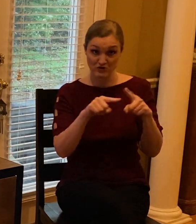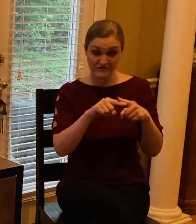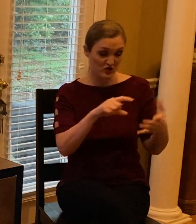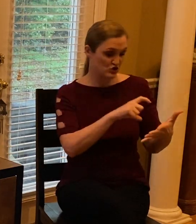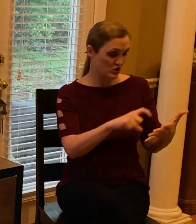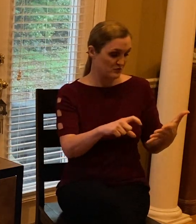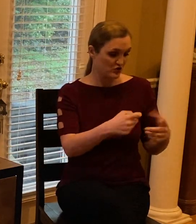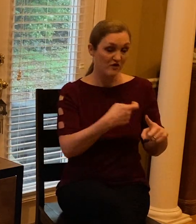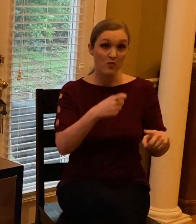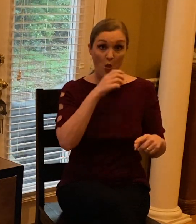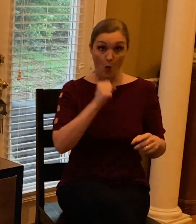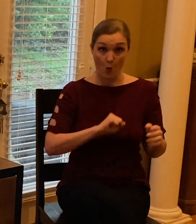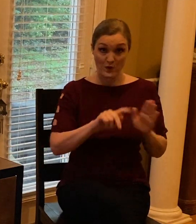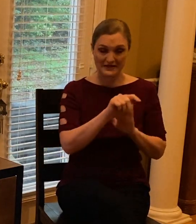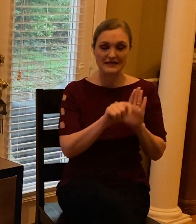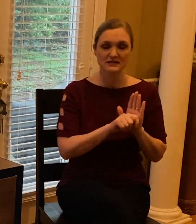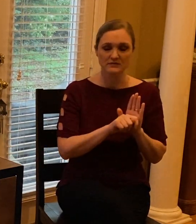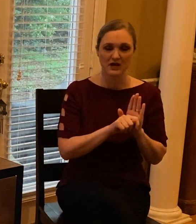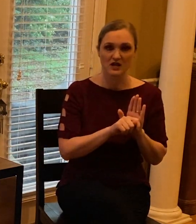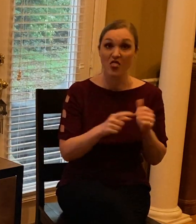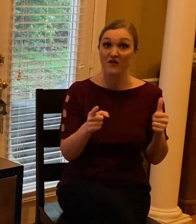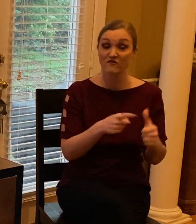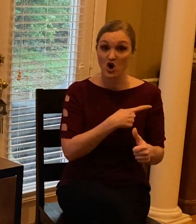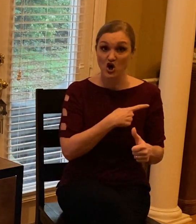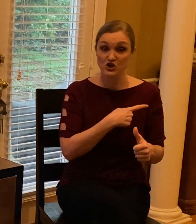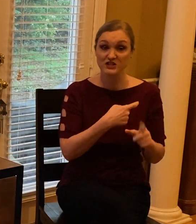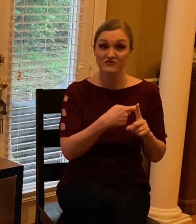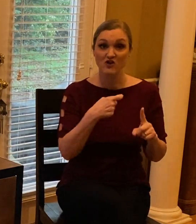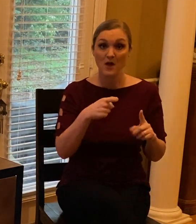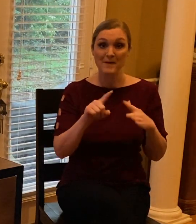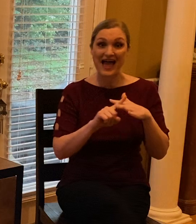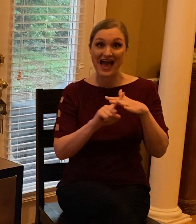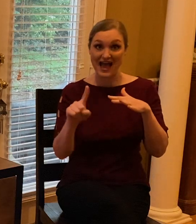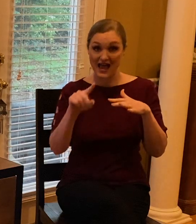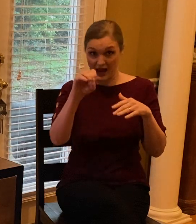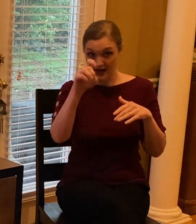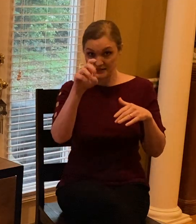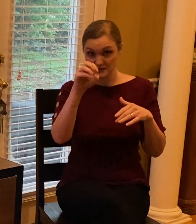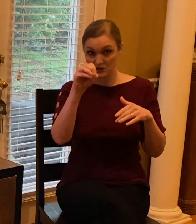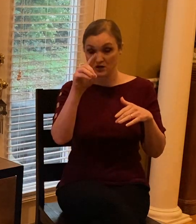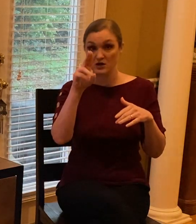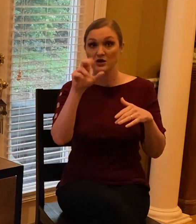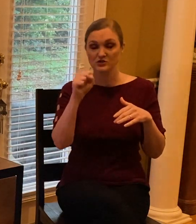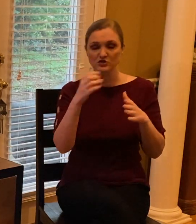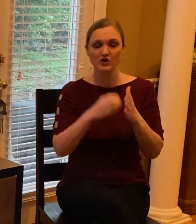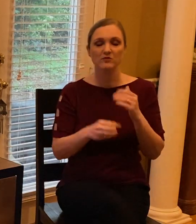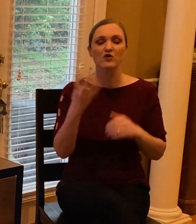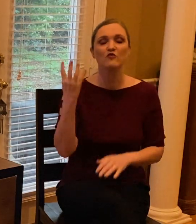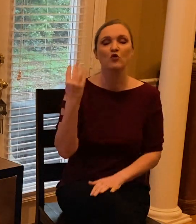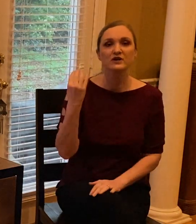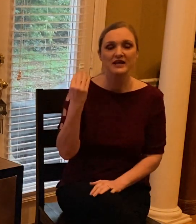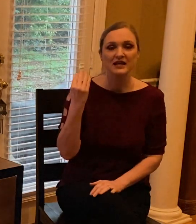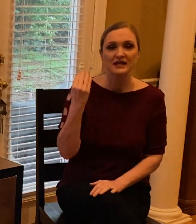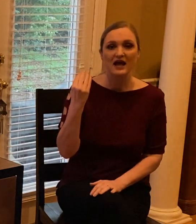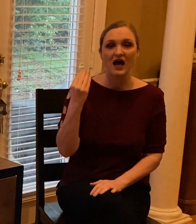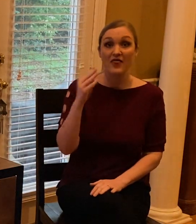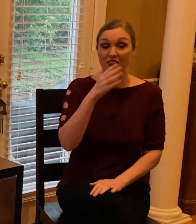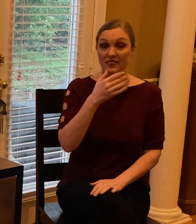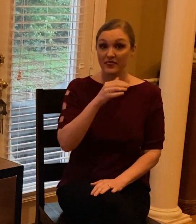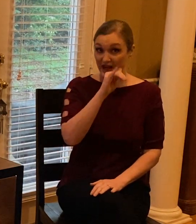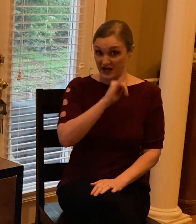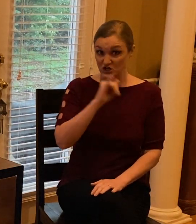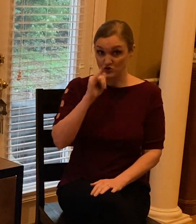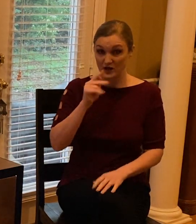Scriptures from the Old Testament. The first being from Exodus chapter 14. The Israelites